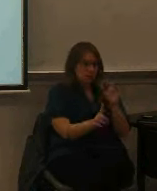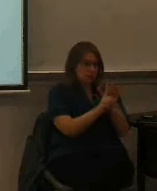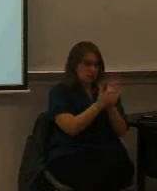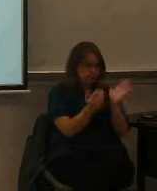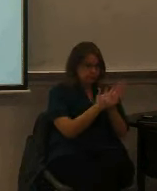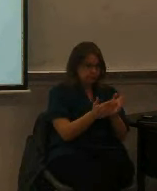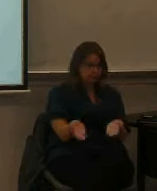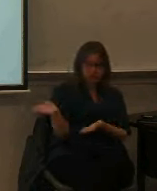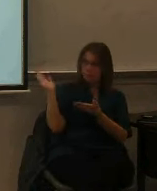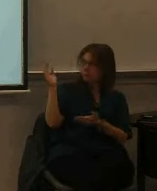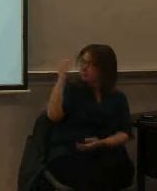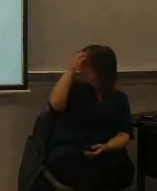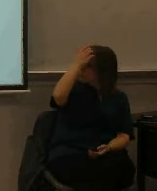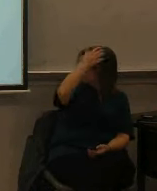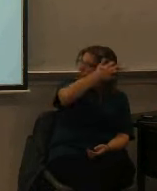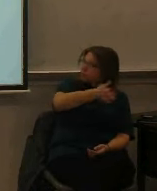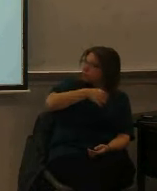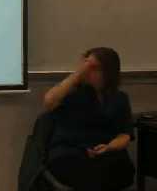head. Okay.